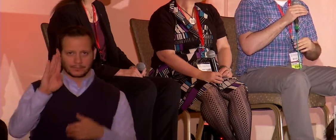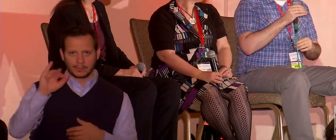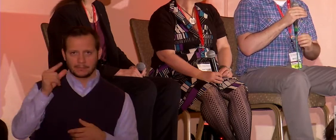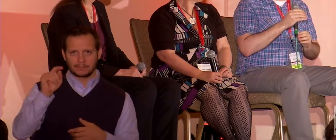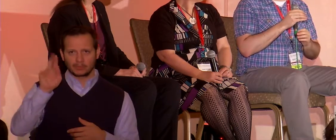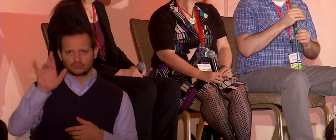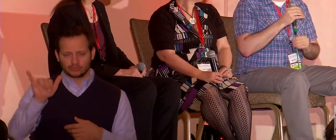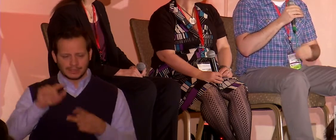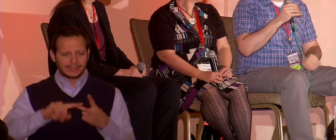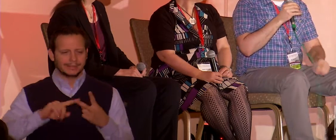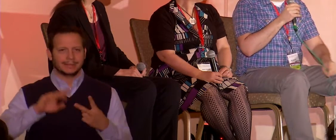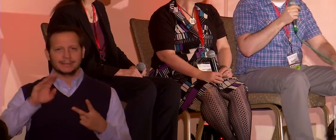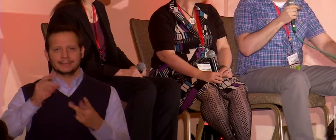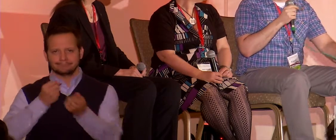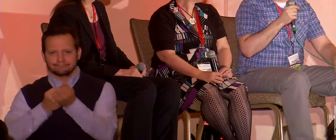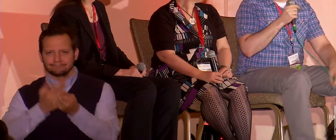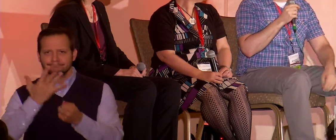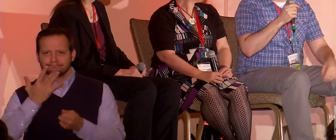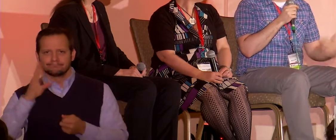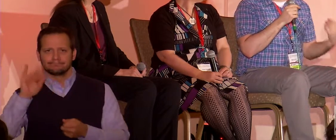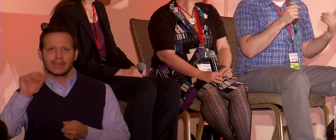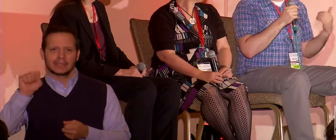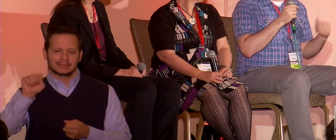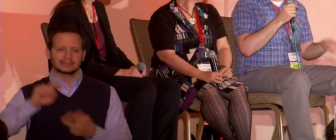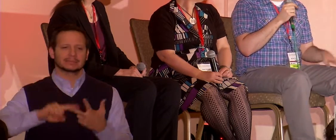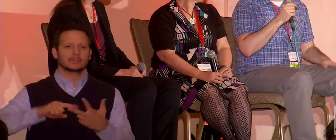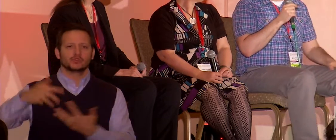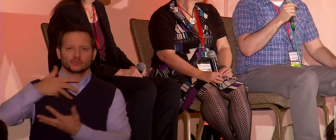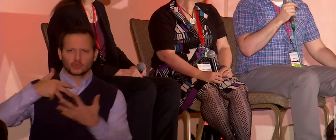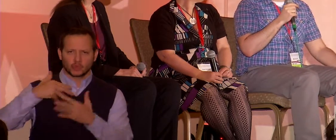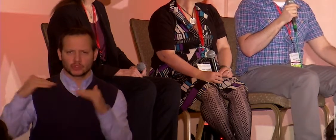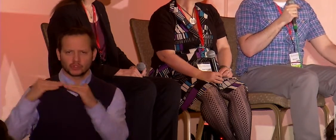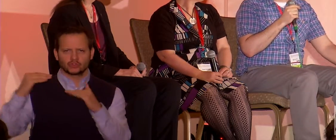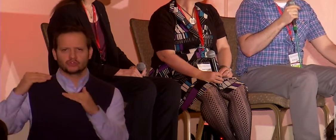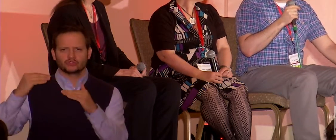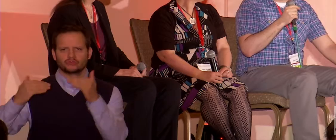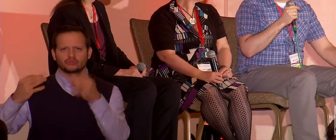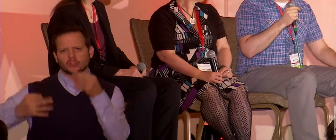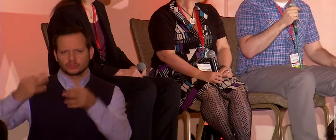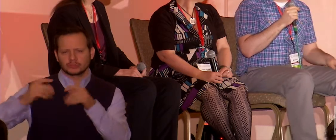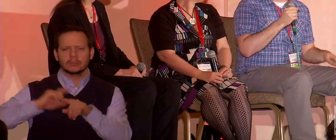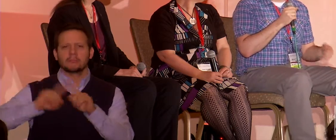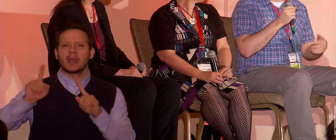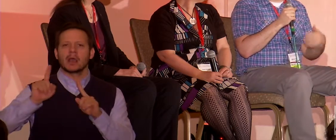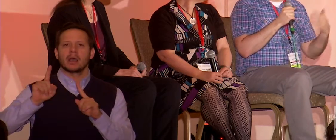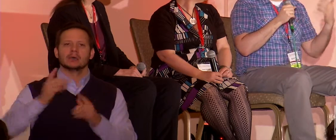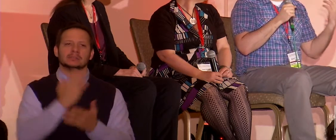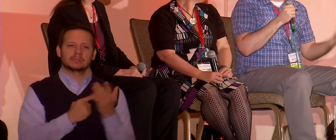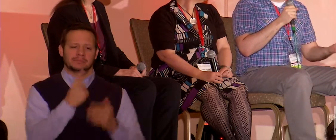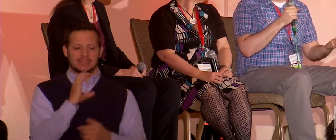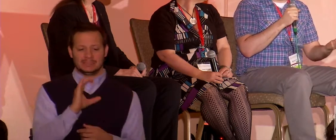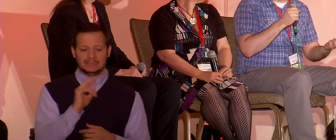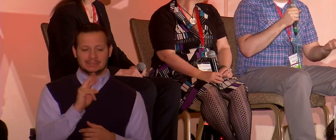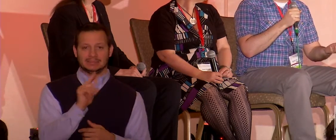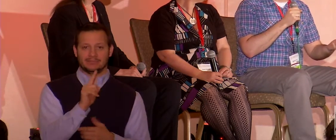biases. And it's still a social justice issue. But I think where people are saying that it's not a civil rights issue is the fact that there are 29 states where